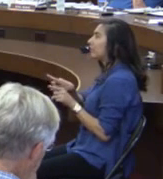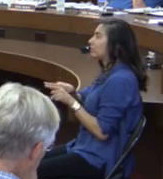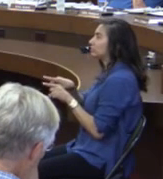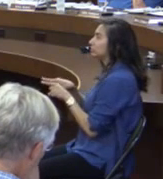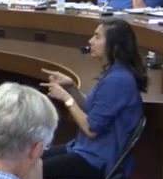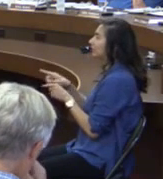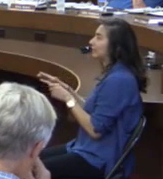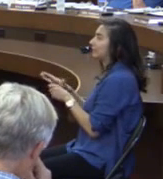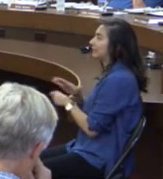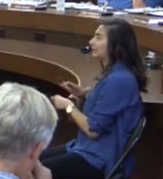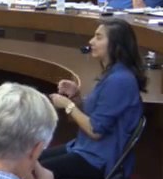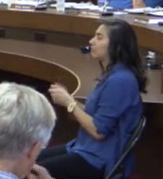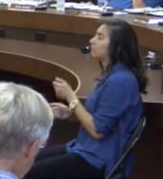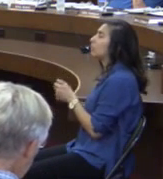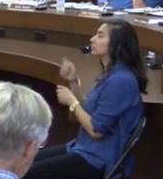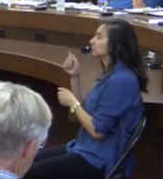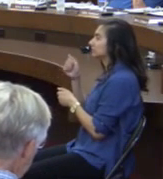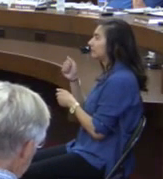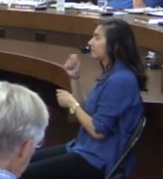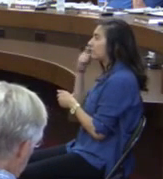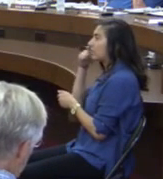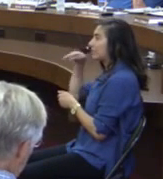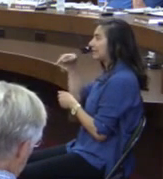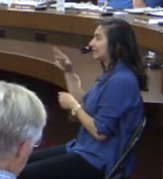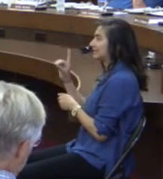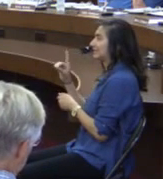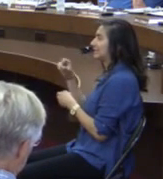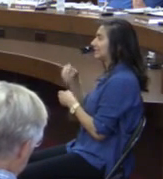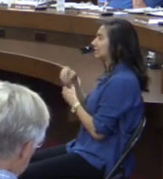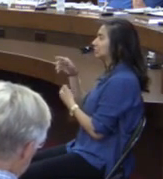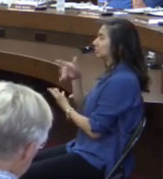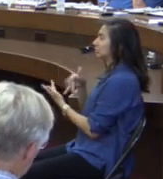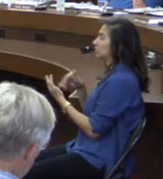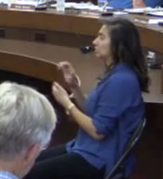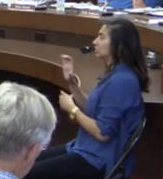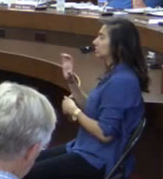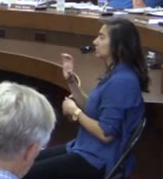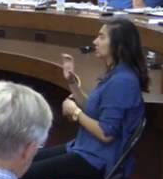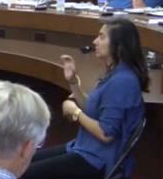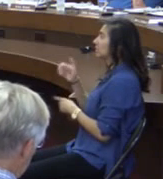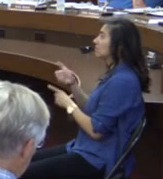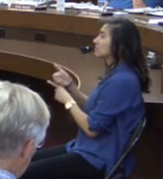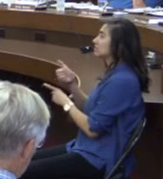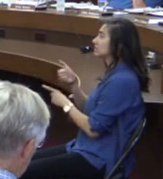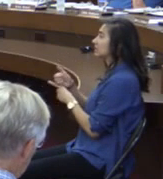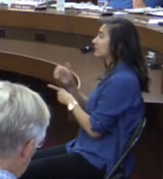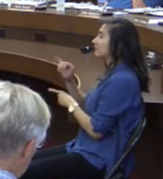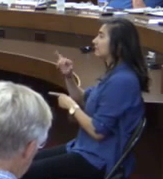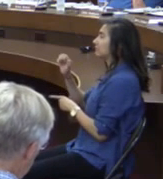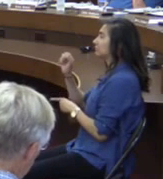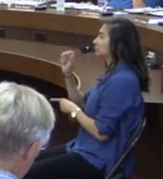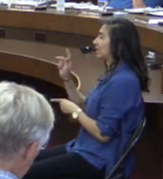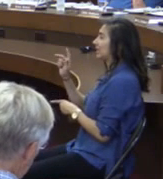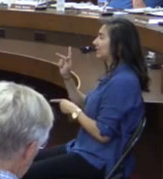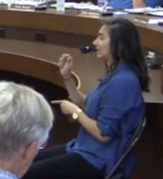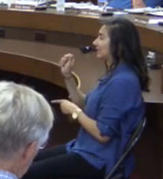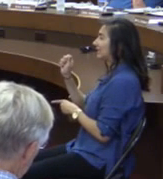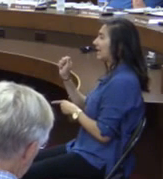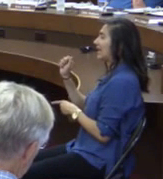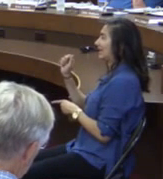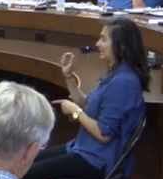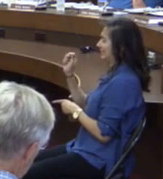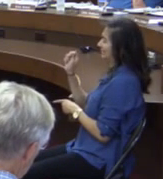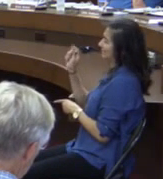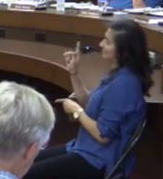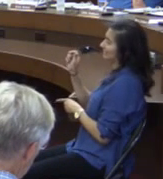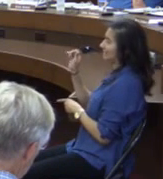most of her studies for the doctorate in sociology. Catherine is a Jack K. Cook Scholar. She's a Gates Millennial